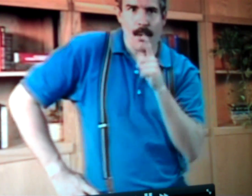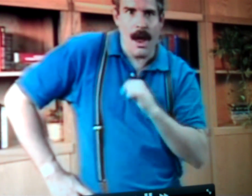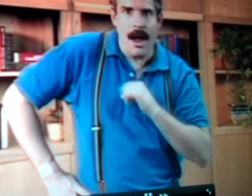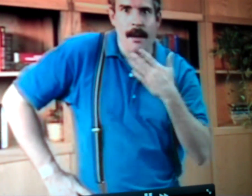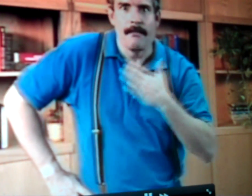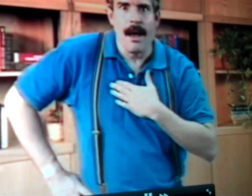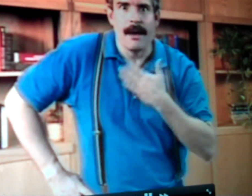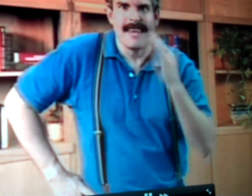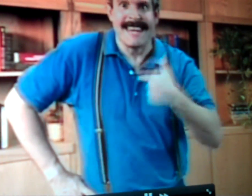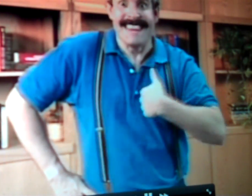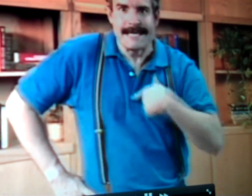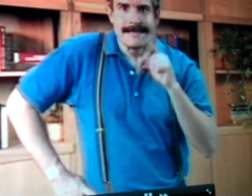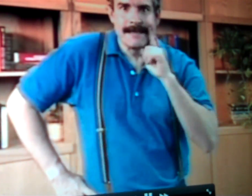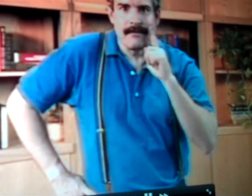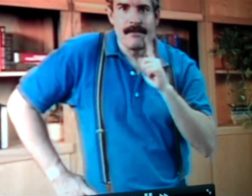was.